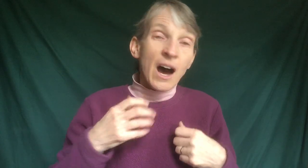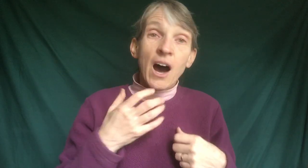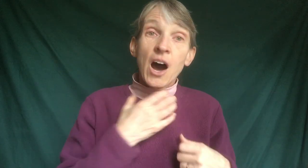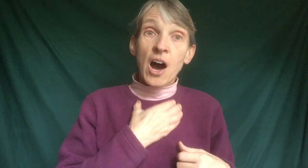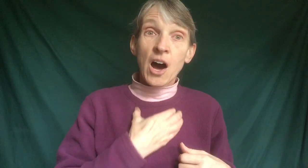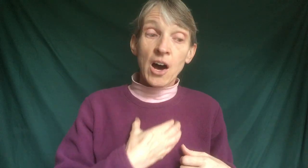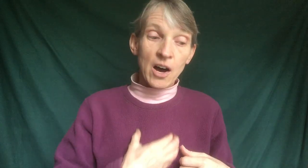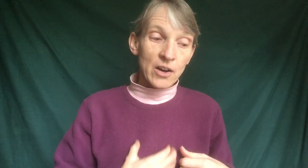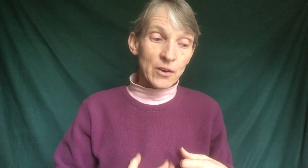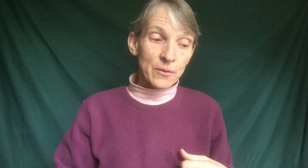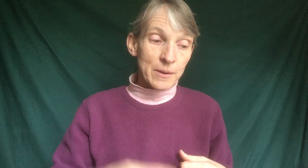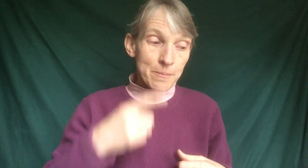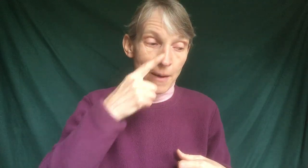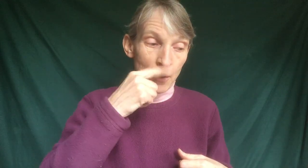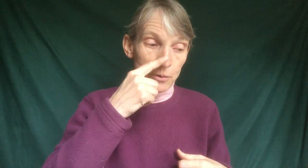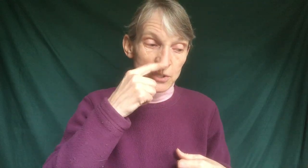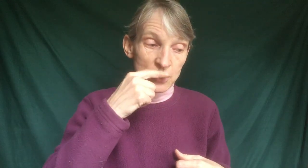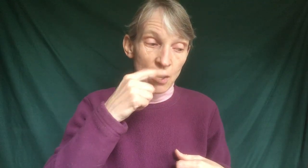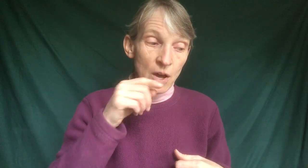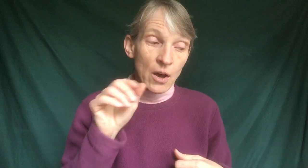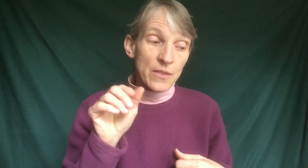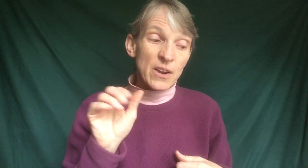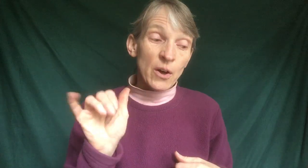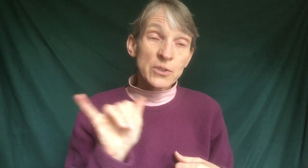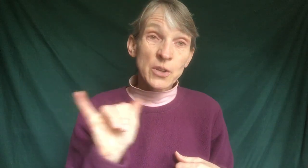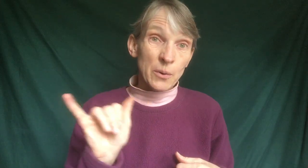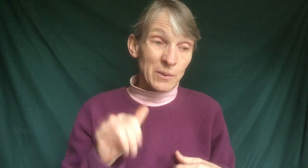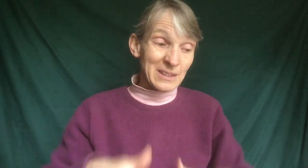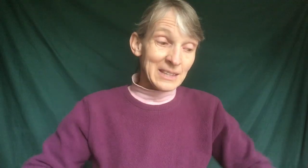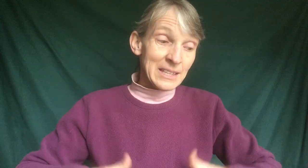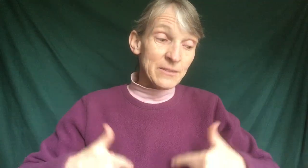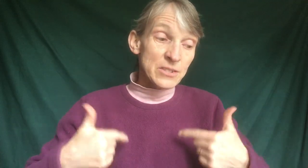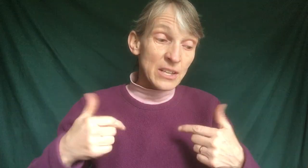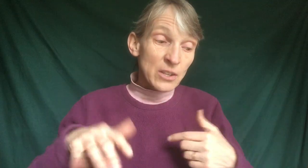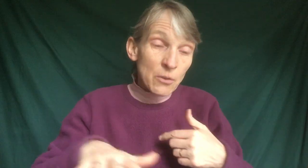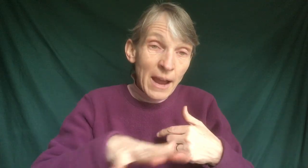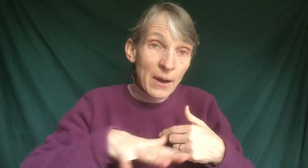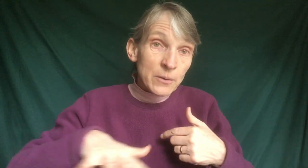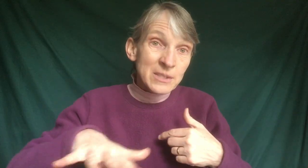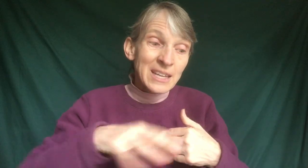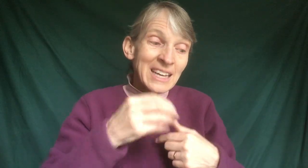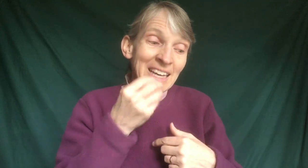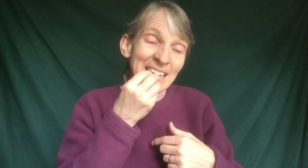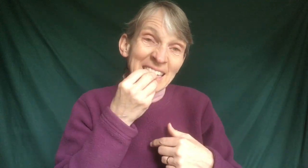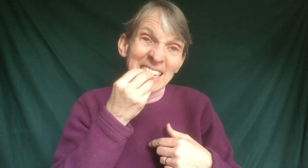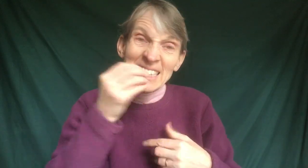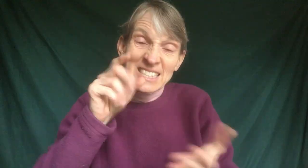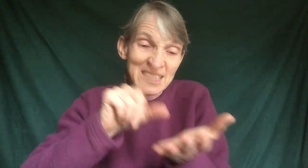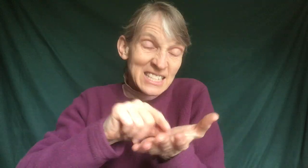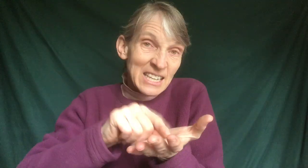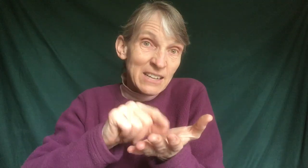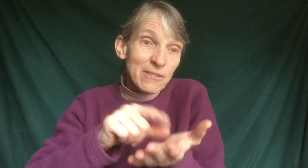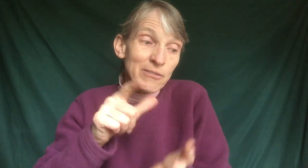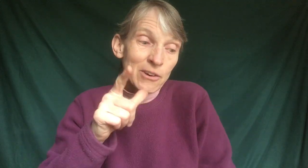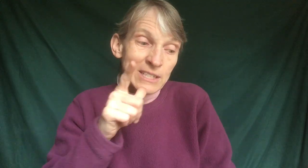A hungry mouse that also lives in the ground eats a seed for his